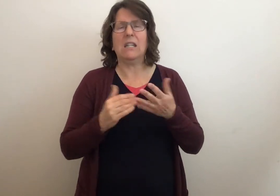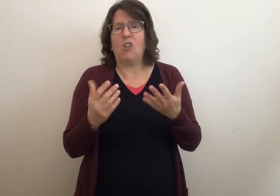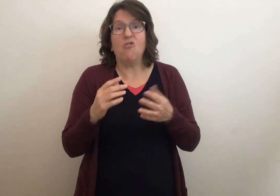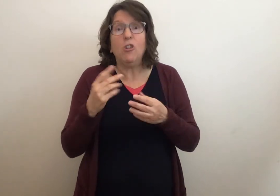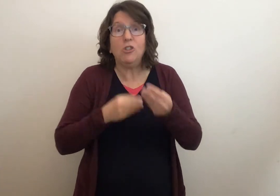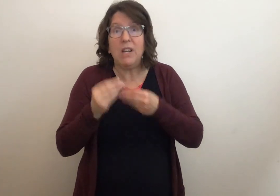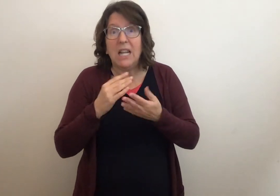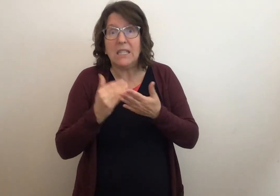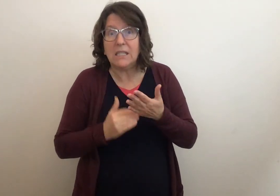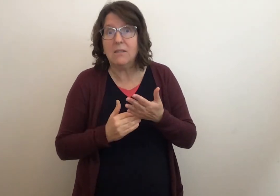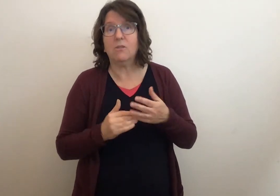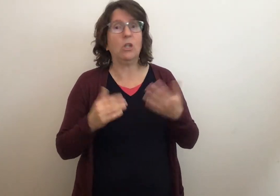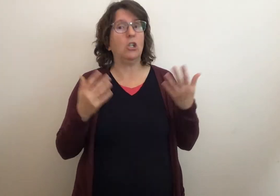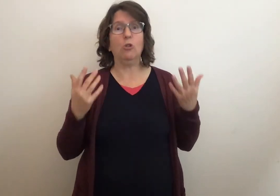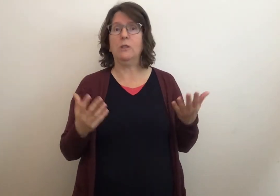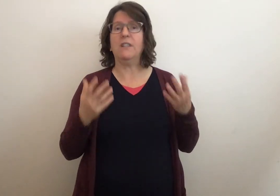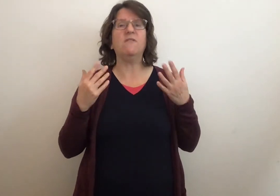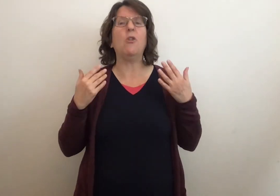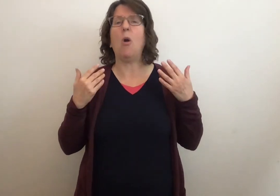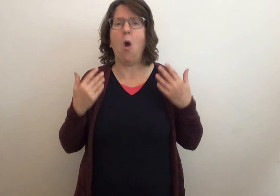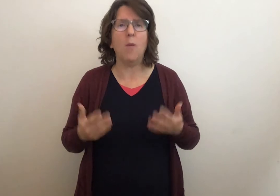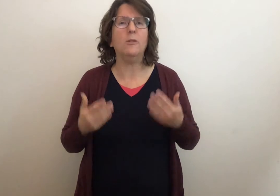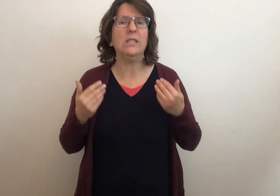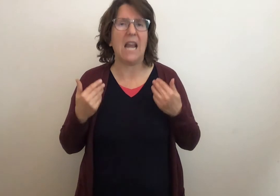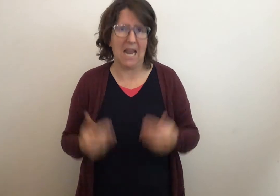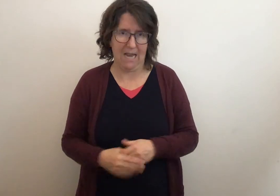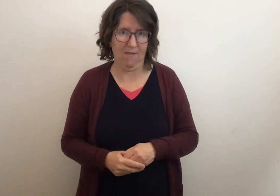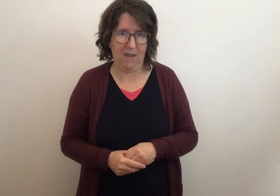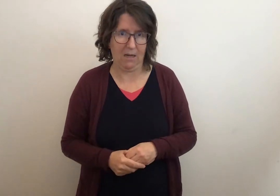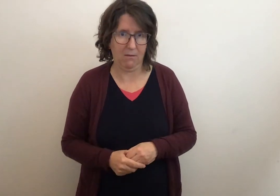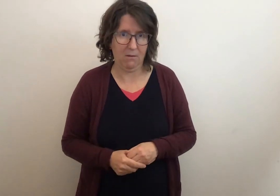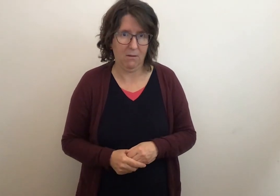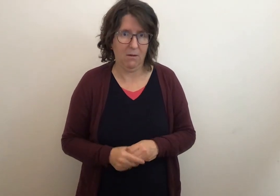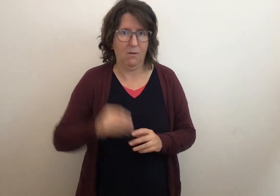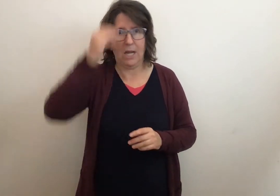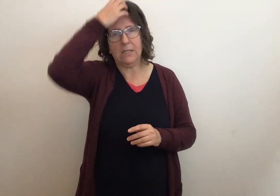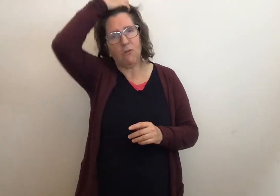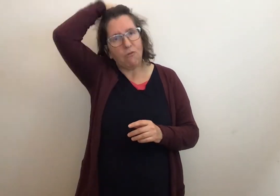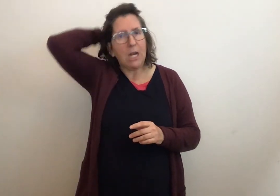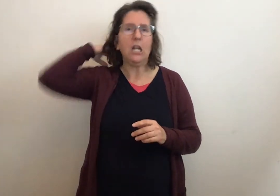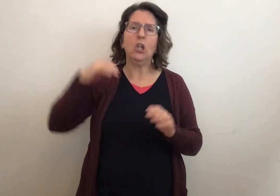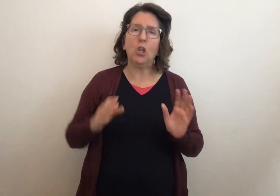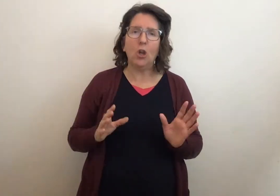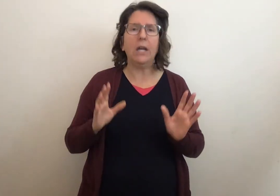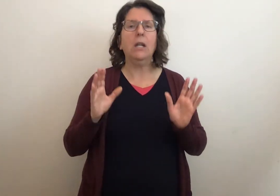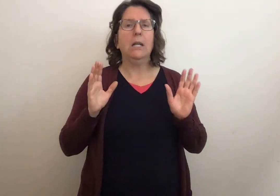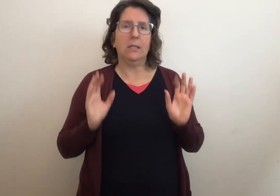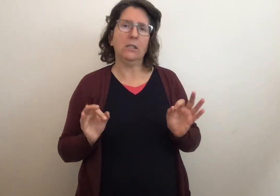a grocery list. You can use that for almost anything. Okay, it's a really good